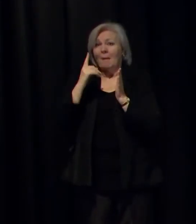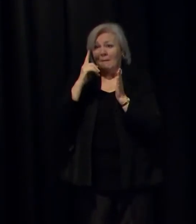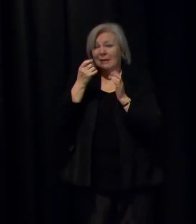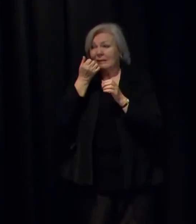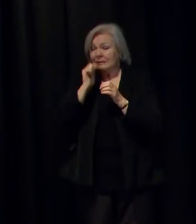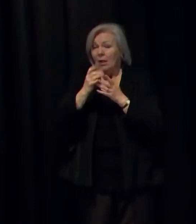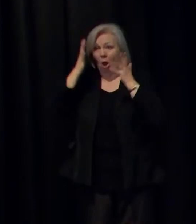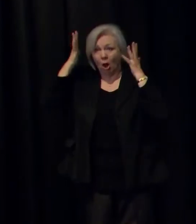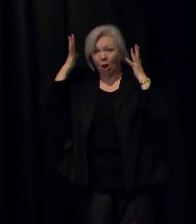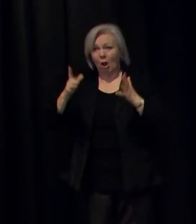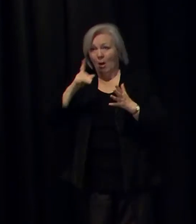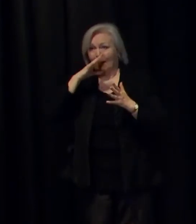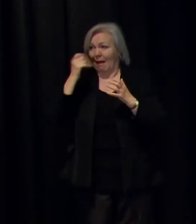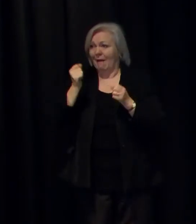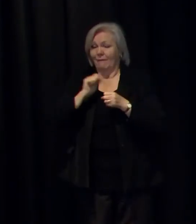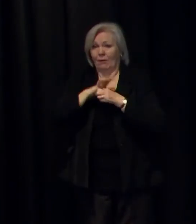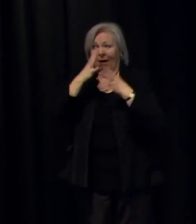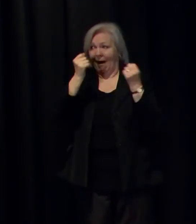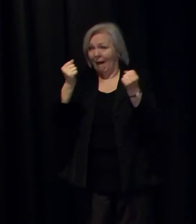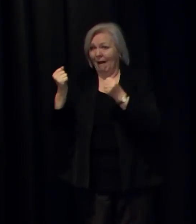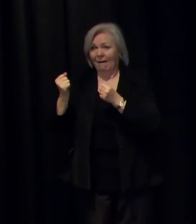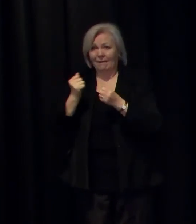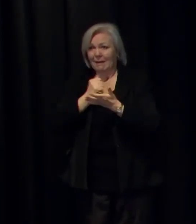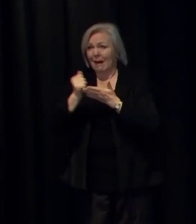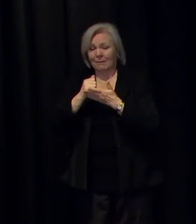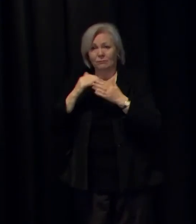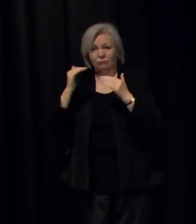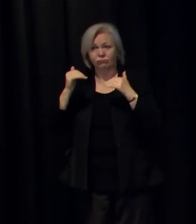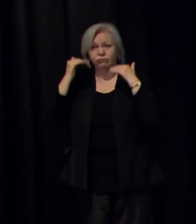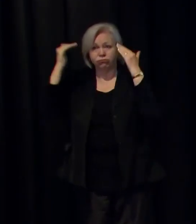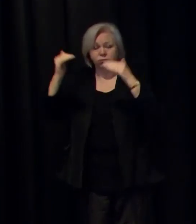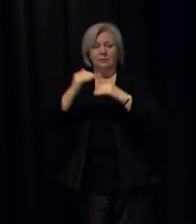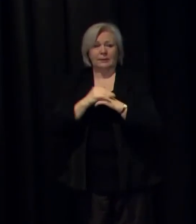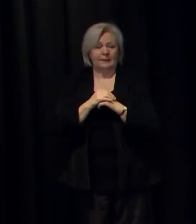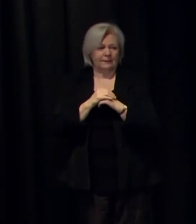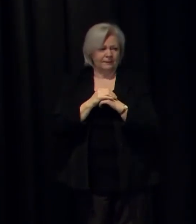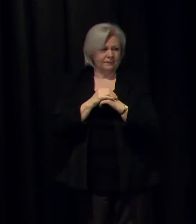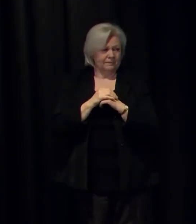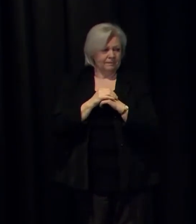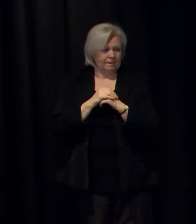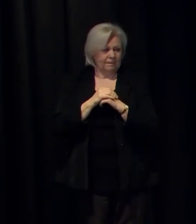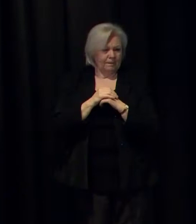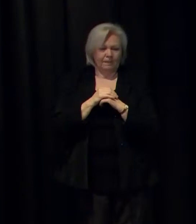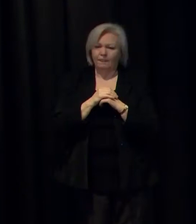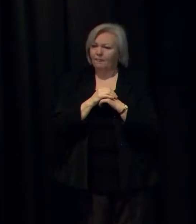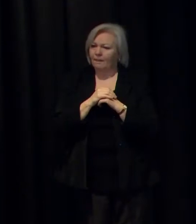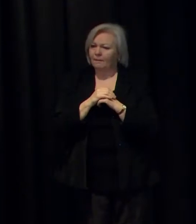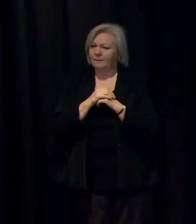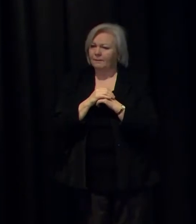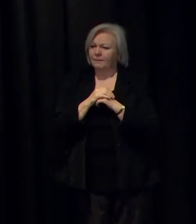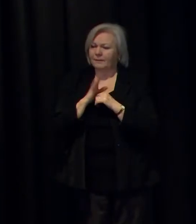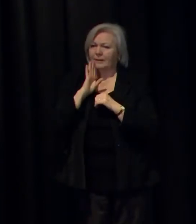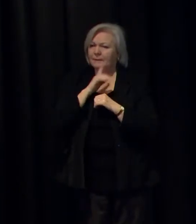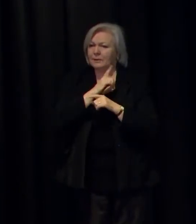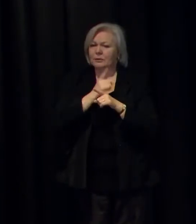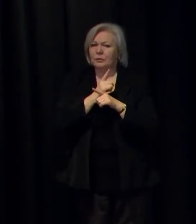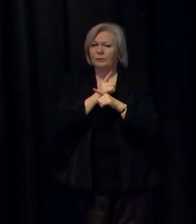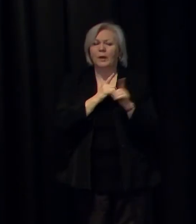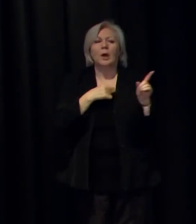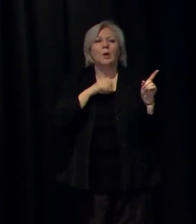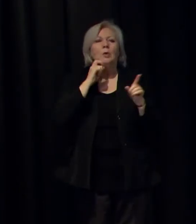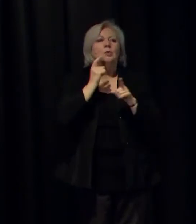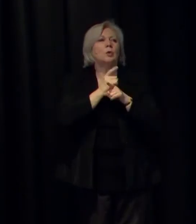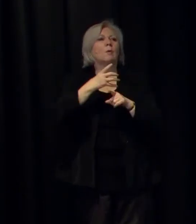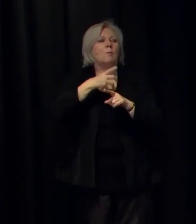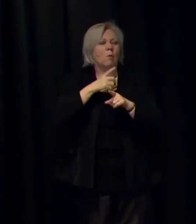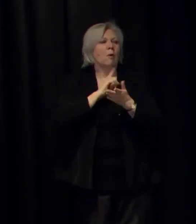changing the requirements around, say a business, a pub, Sure. has a positive case visit, do they have to close? We for will a have 2 more to weeks? say very soon, the next couple of